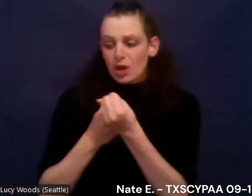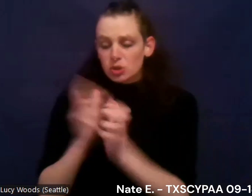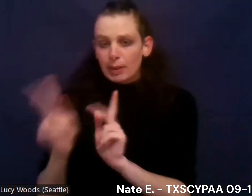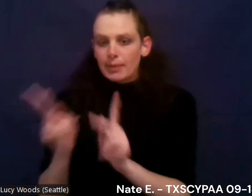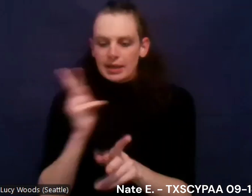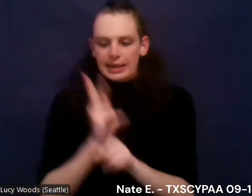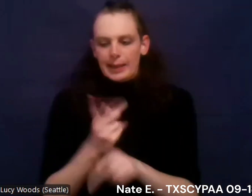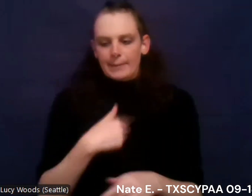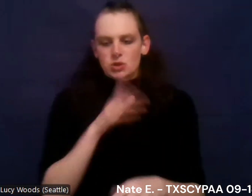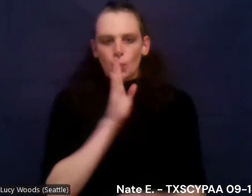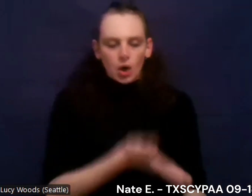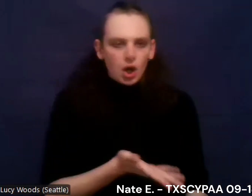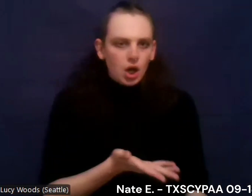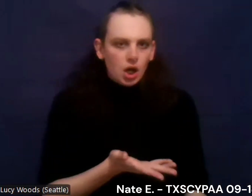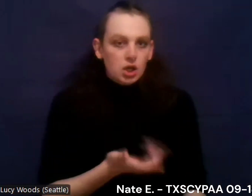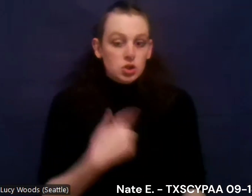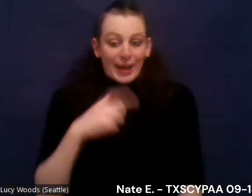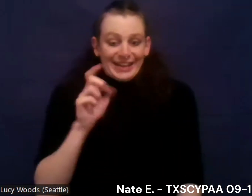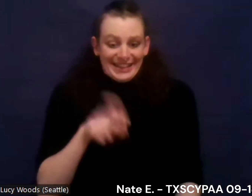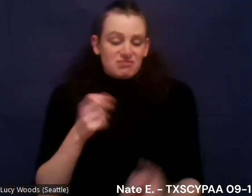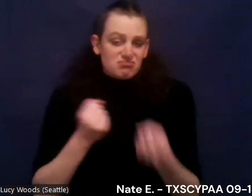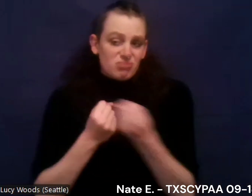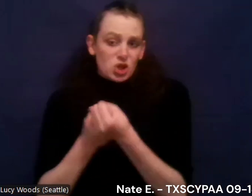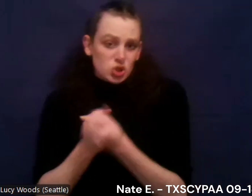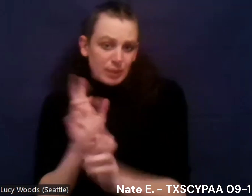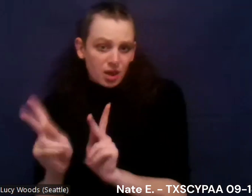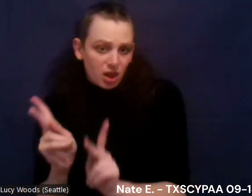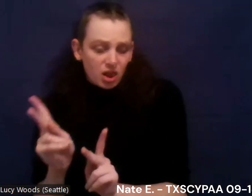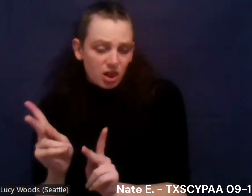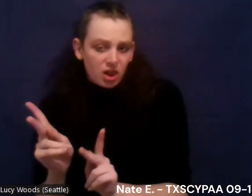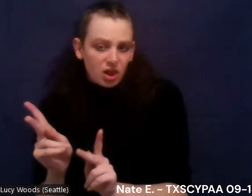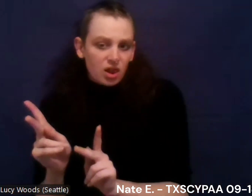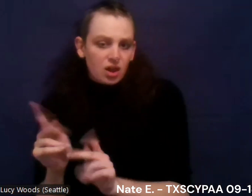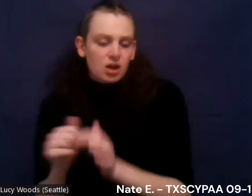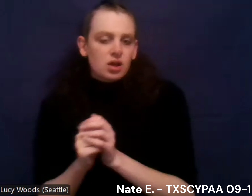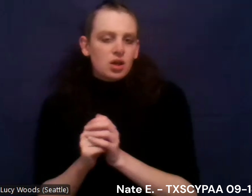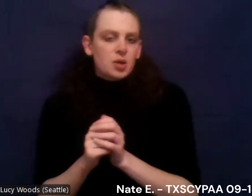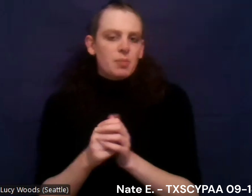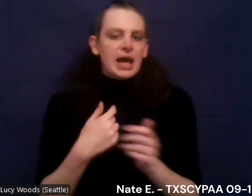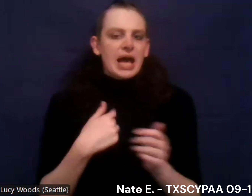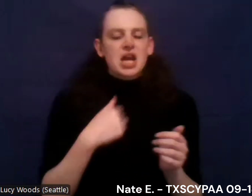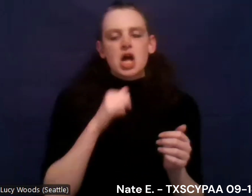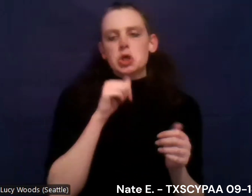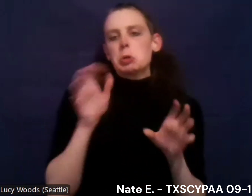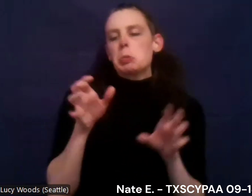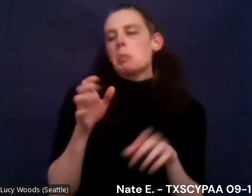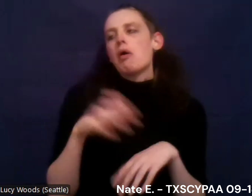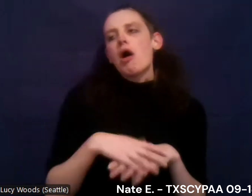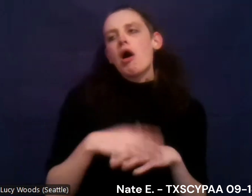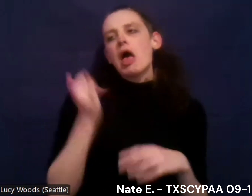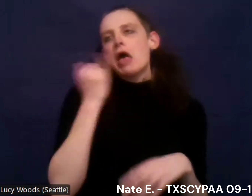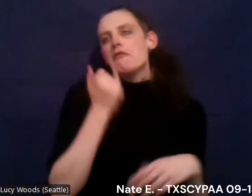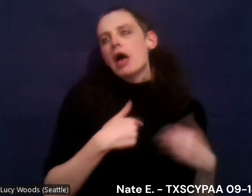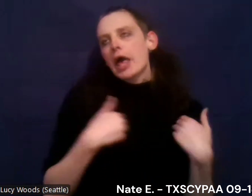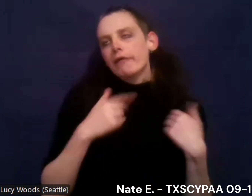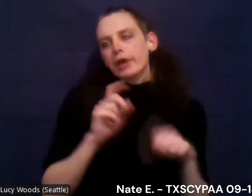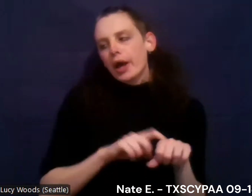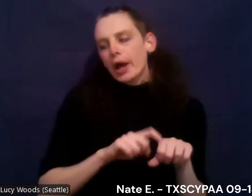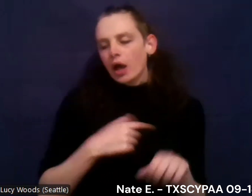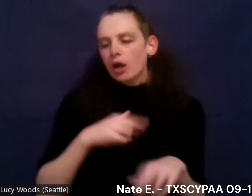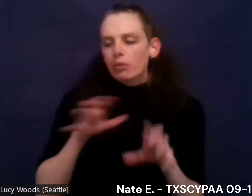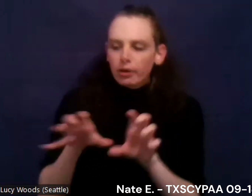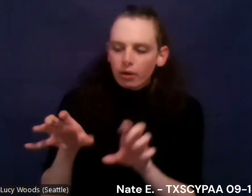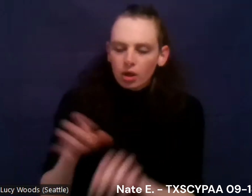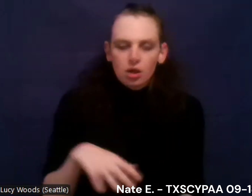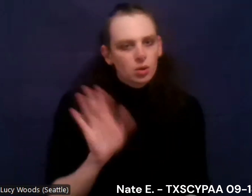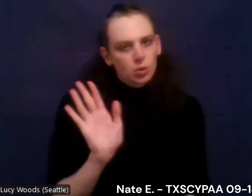sober. So I do need it, right? Like I need it. But it's not like, oh, I do it if I have the time. This is what my time, this is